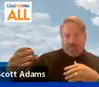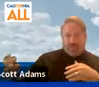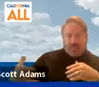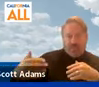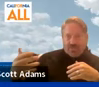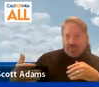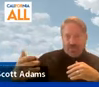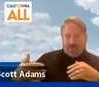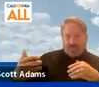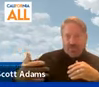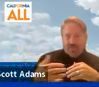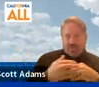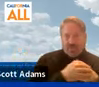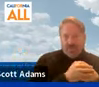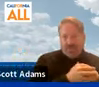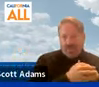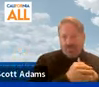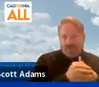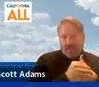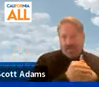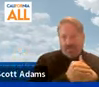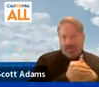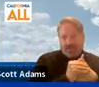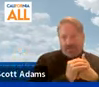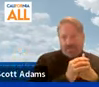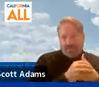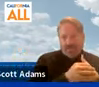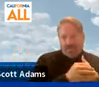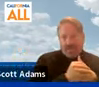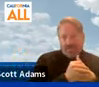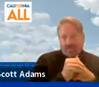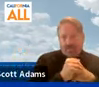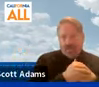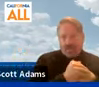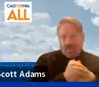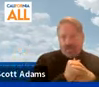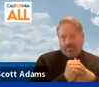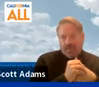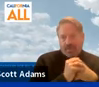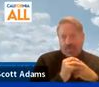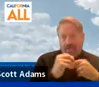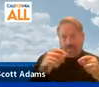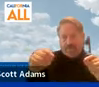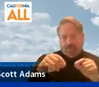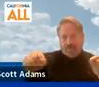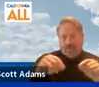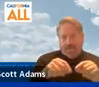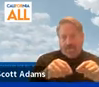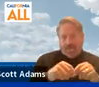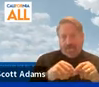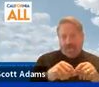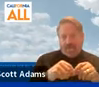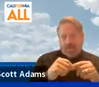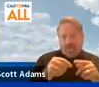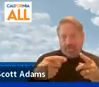potentially being taught digital literacy skills by younger veterans. Those are two really cool themes. And so I'm glad